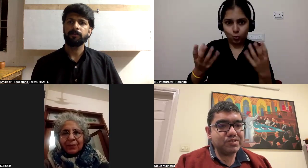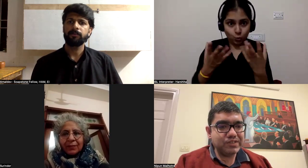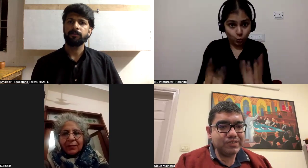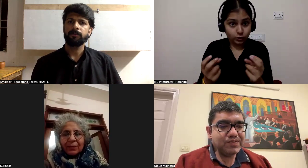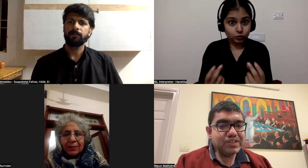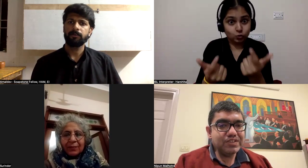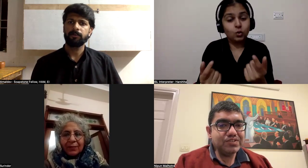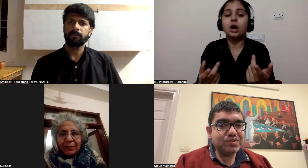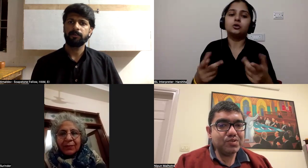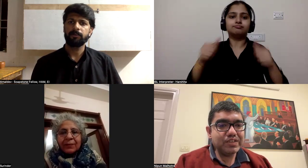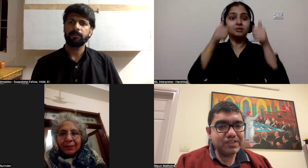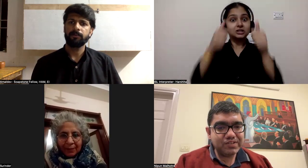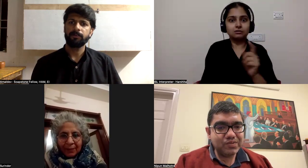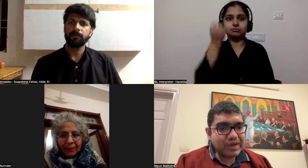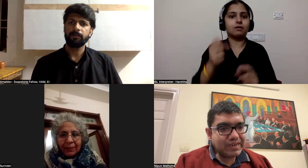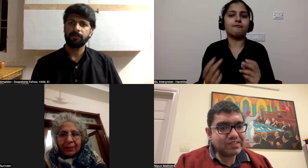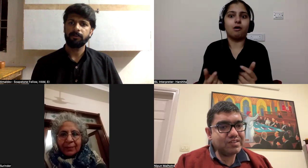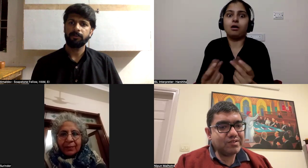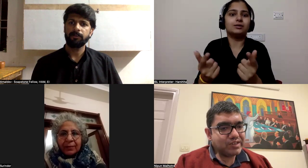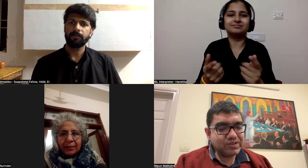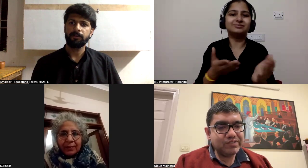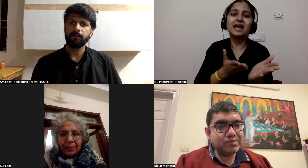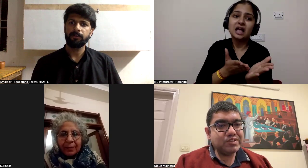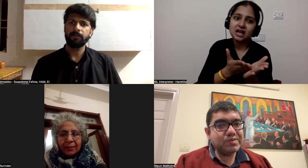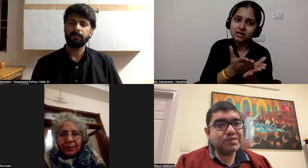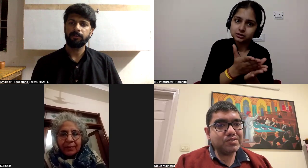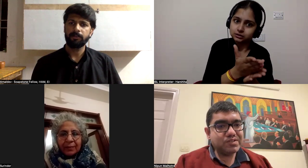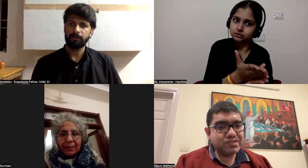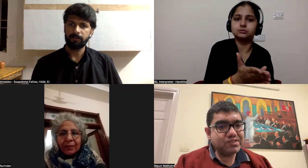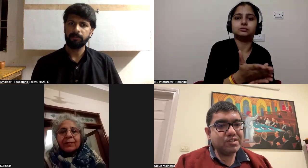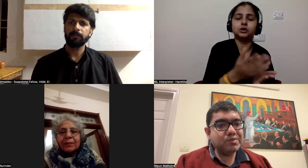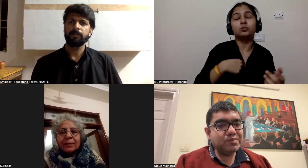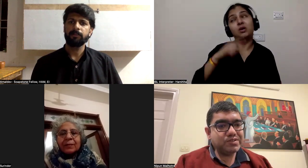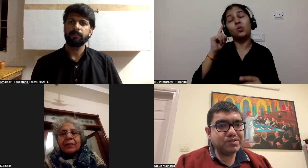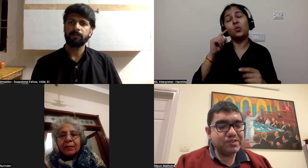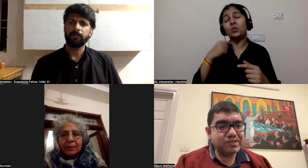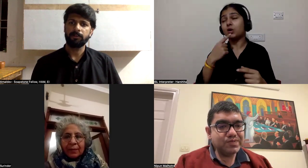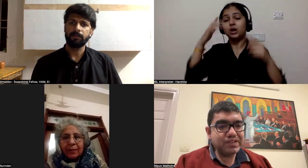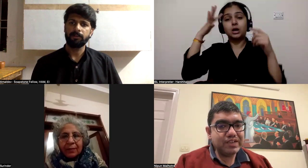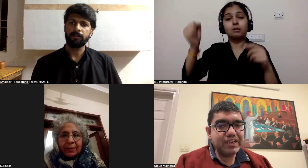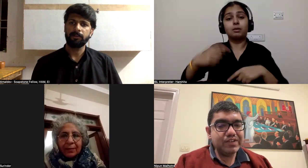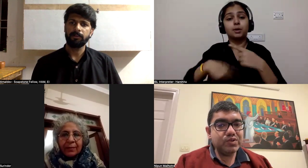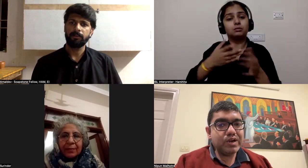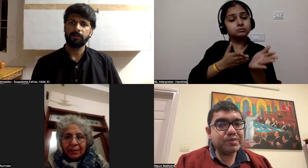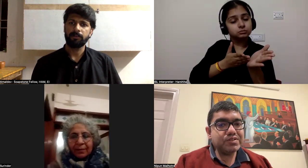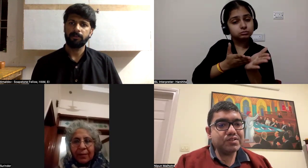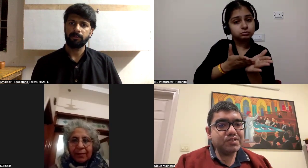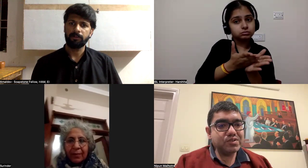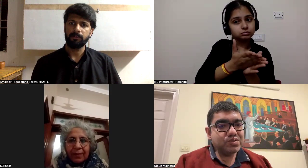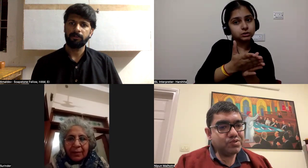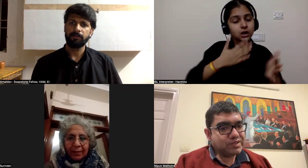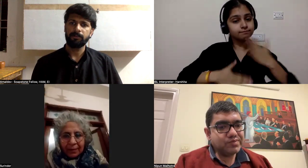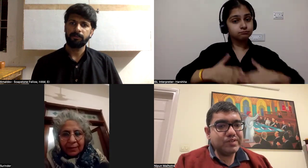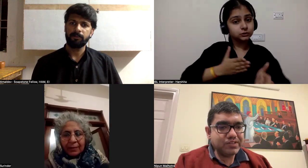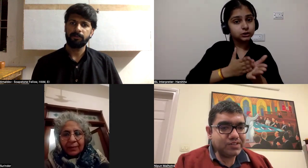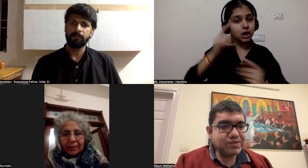you will succeed. So I think the one lesson that I would like to tell everybody is that persistence, just keep being persistent. And if you are persistent in your